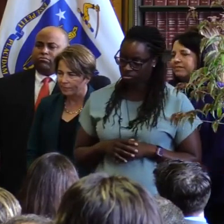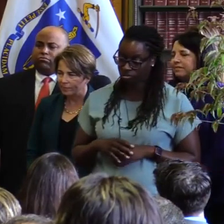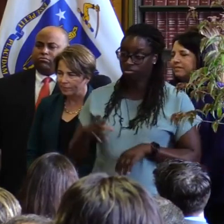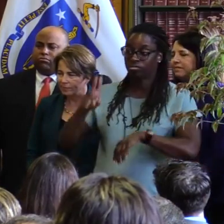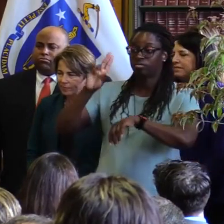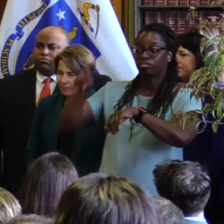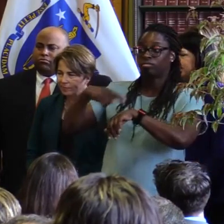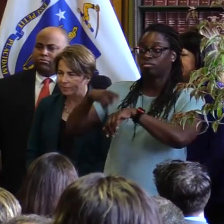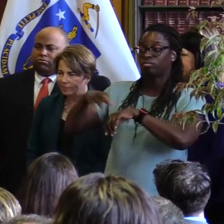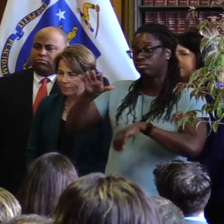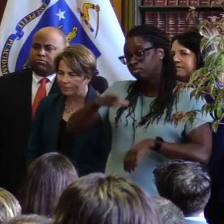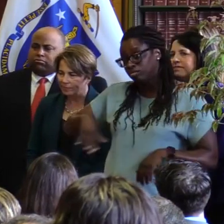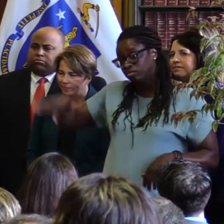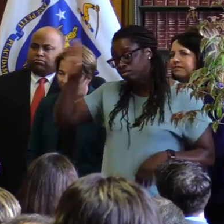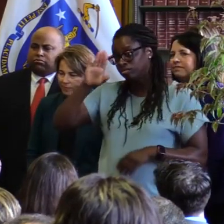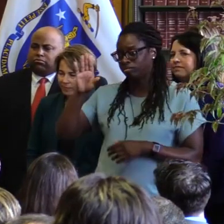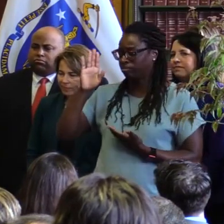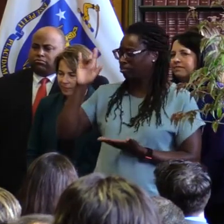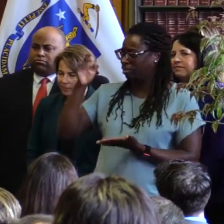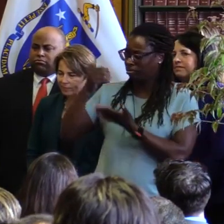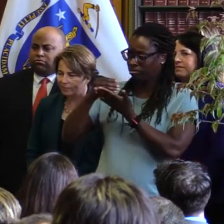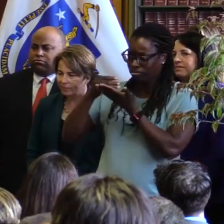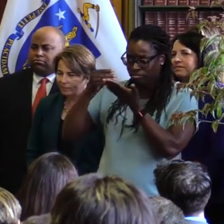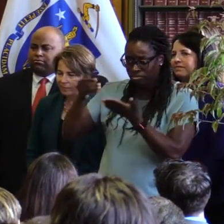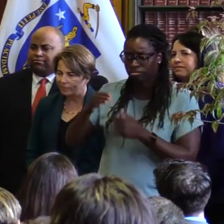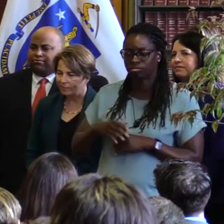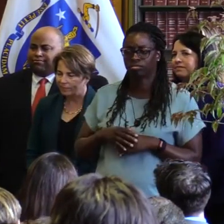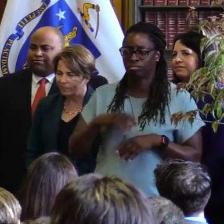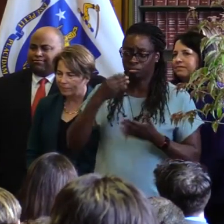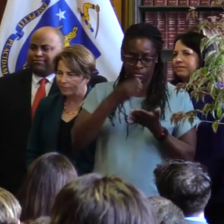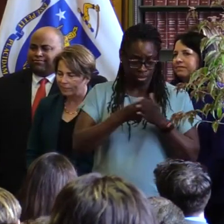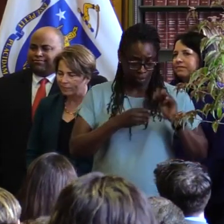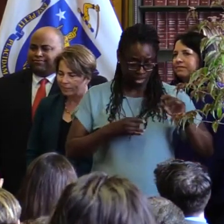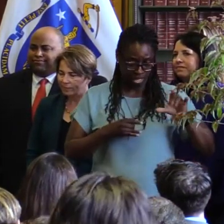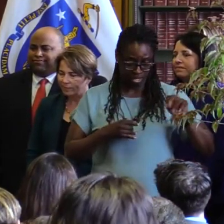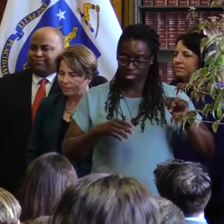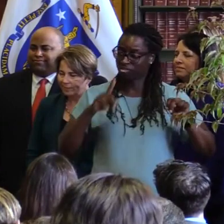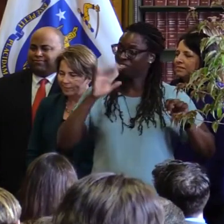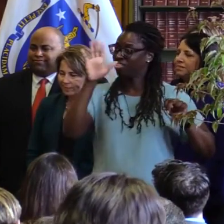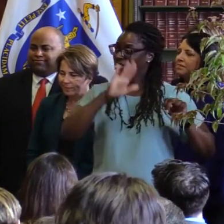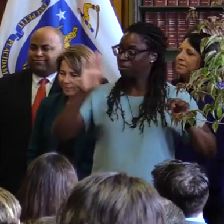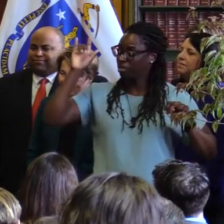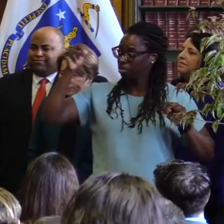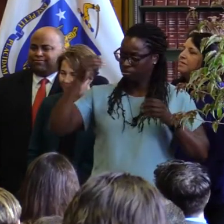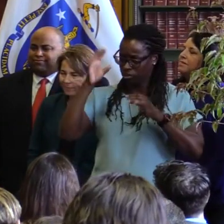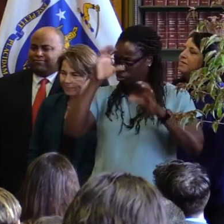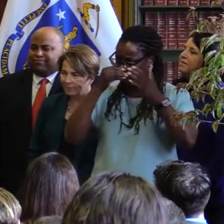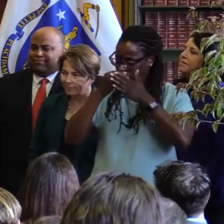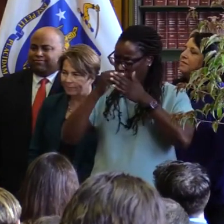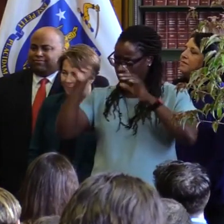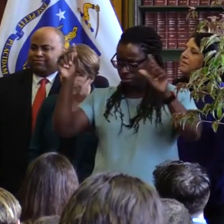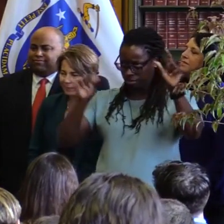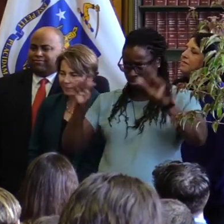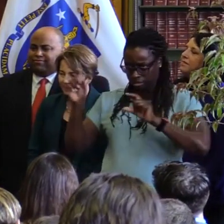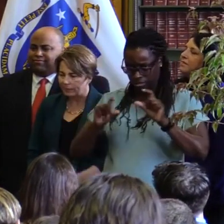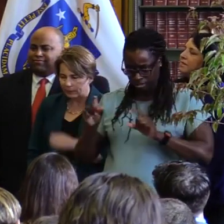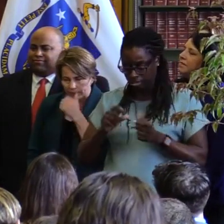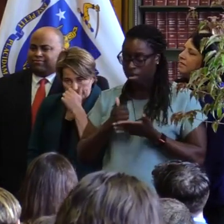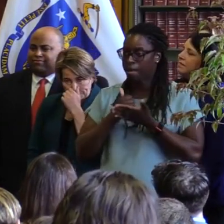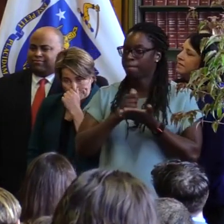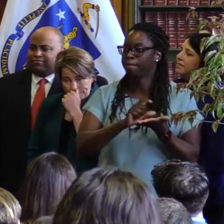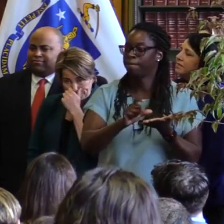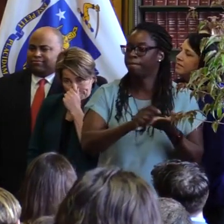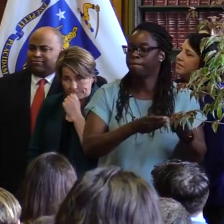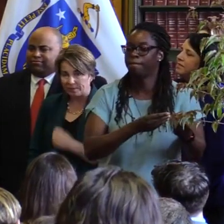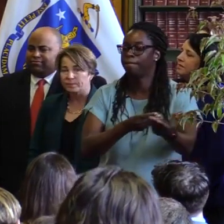can make a difference with focus. The Climate Bank does exactly that. And it's no secret, the Commonwealth needs to do a number